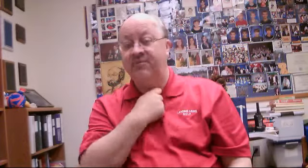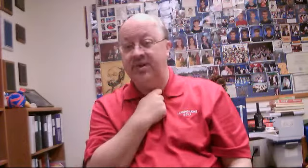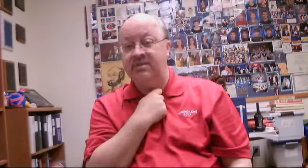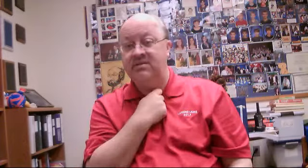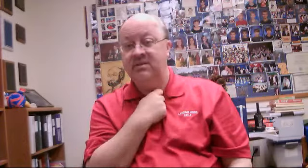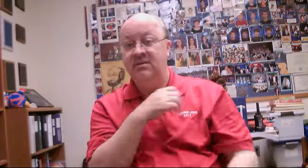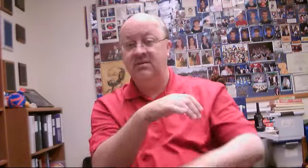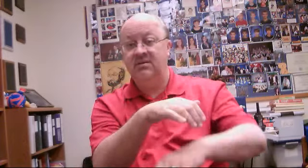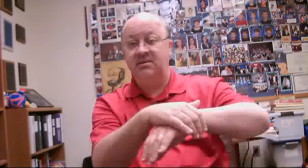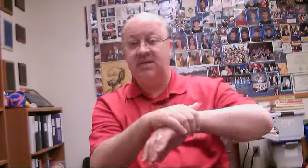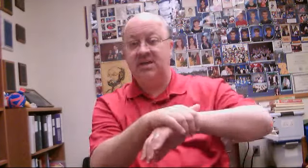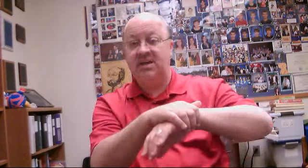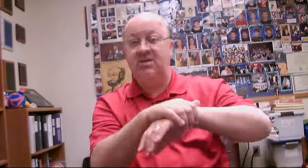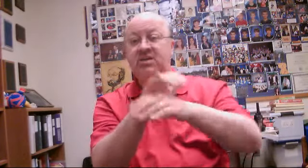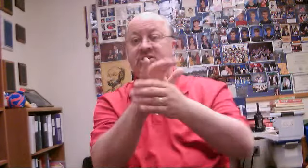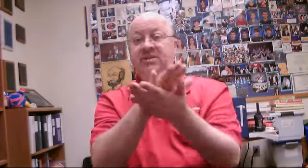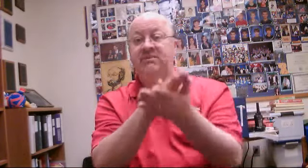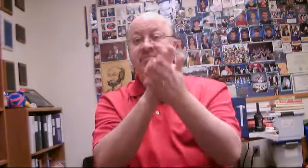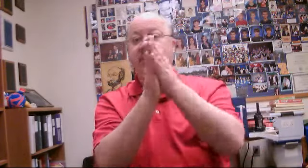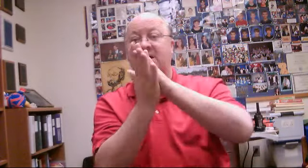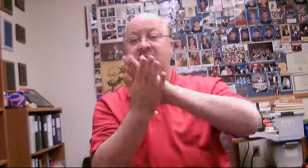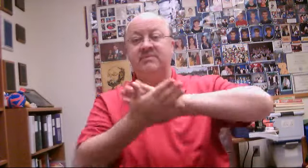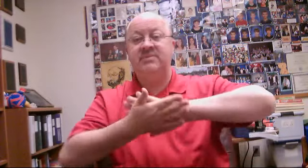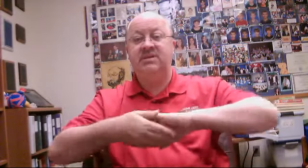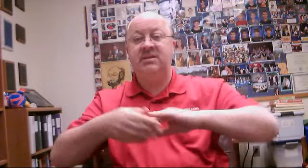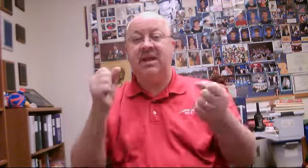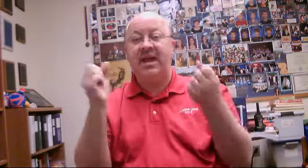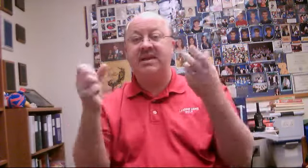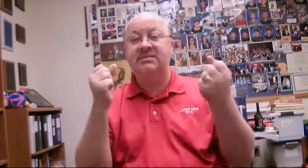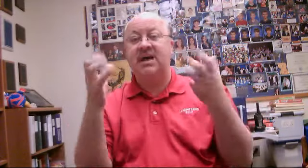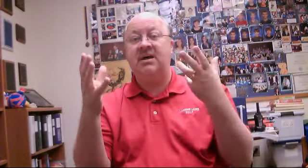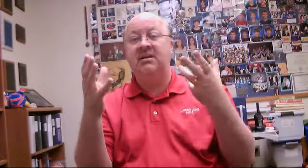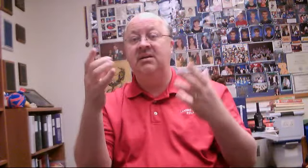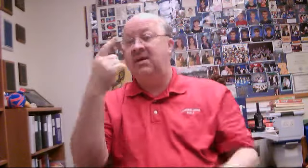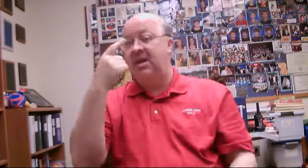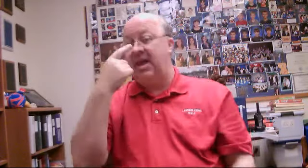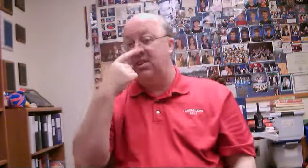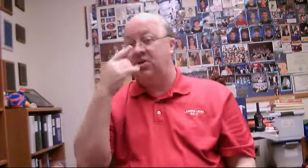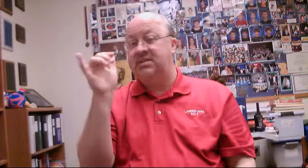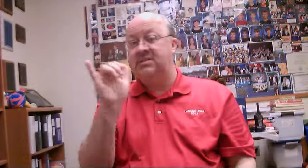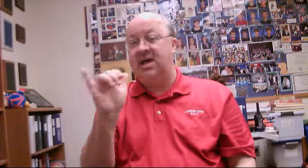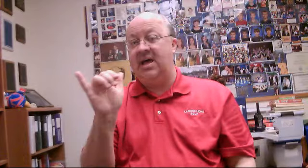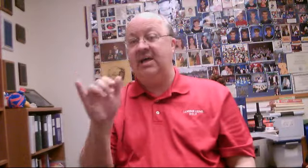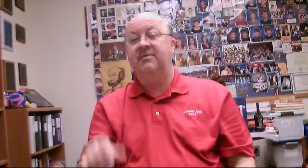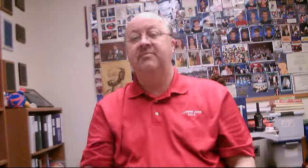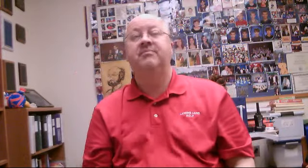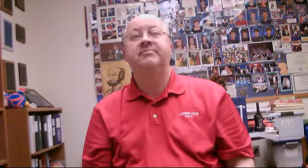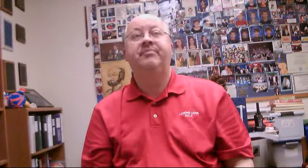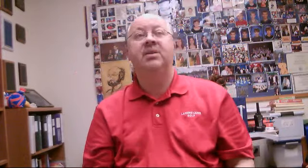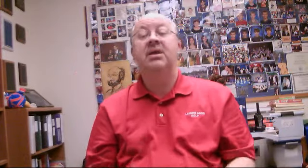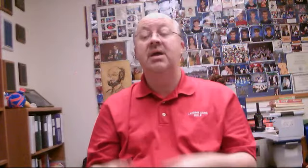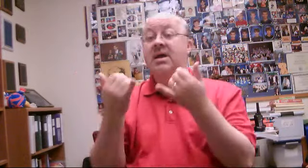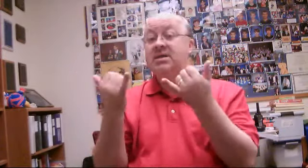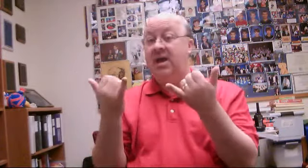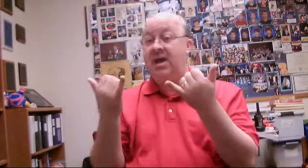voice, the English becomes the ASL and looks like